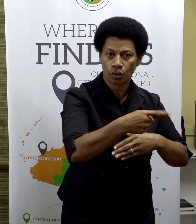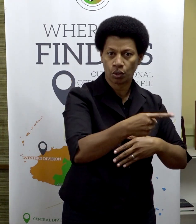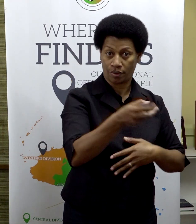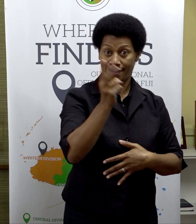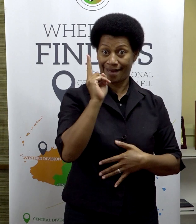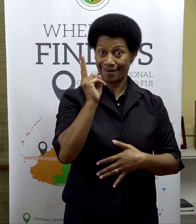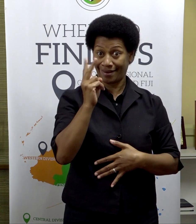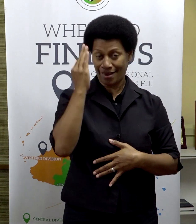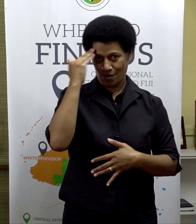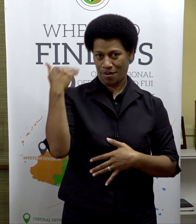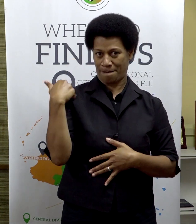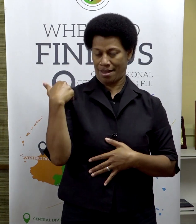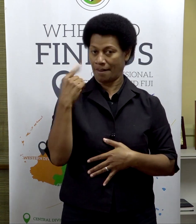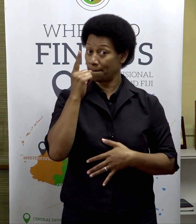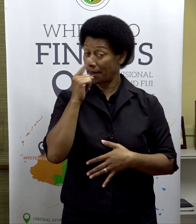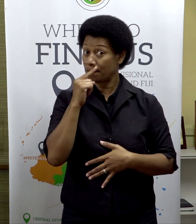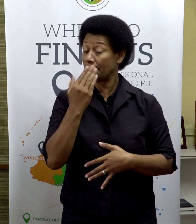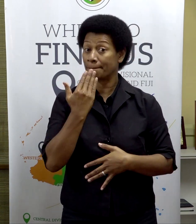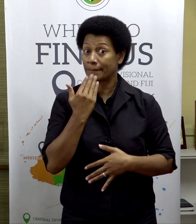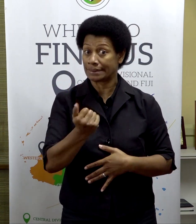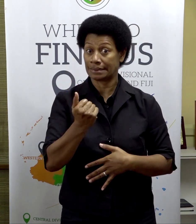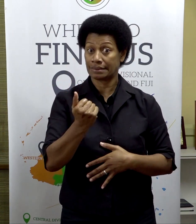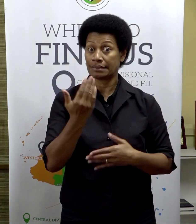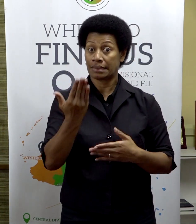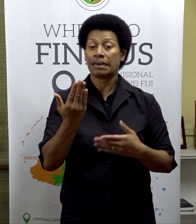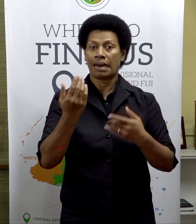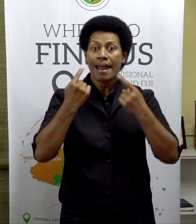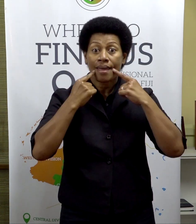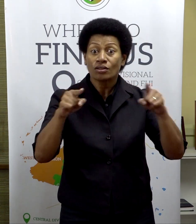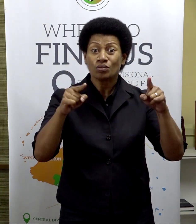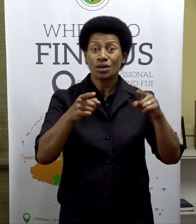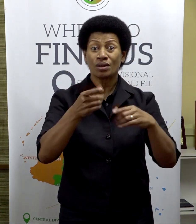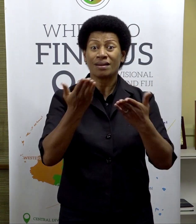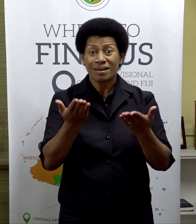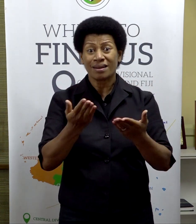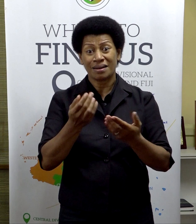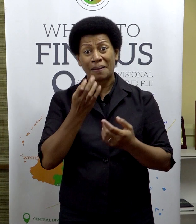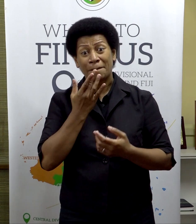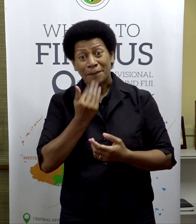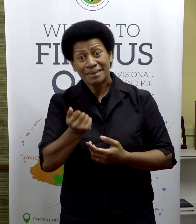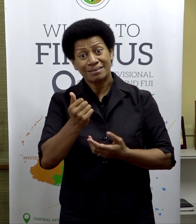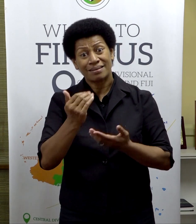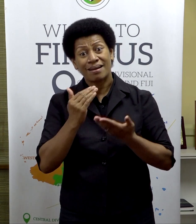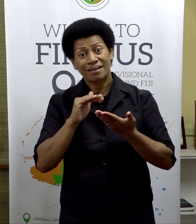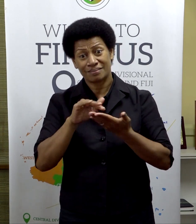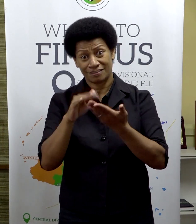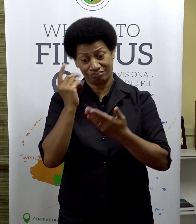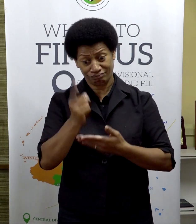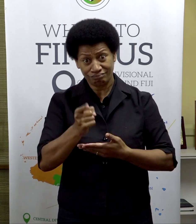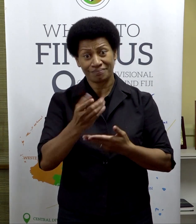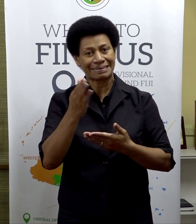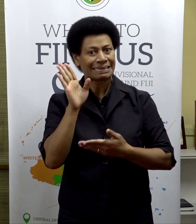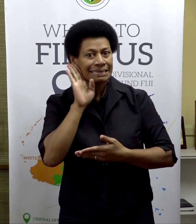again reminding the public that warnings are issued for a reason. Please help us and adhere to